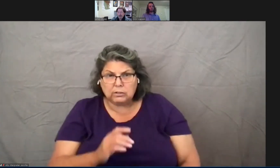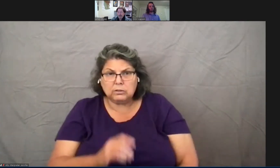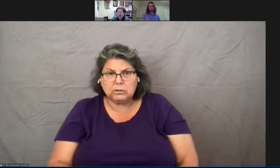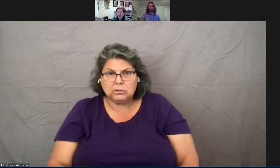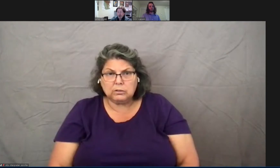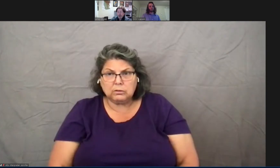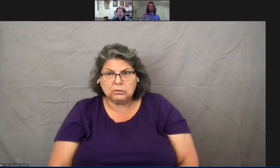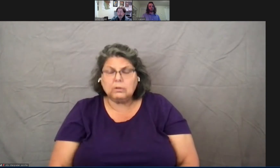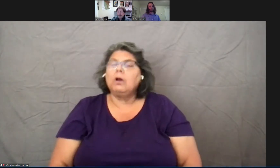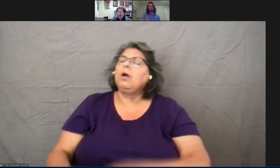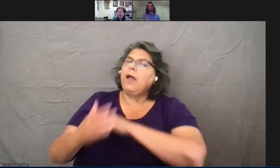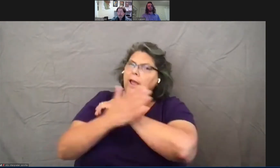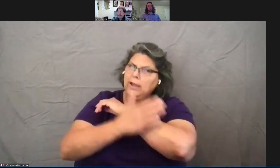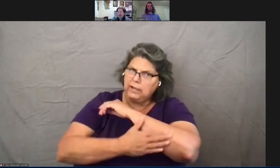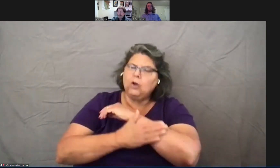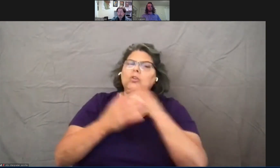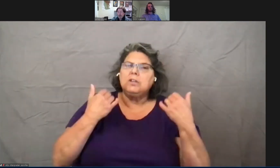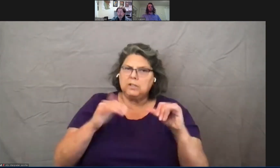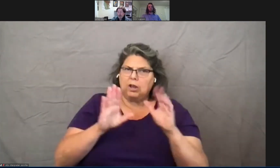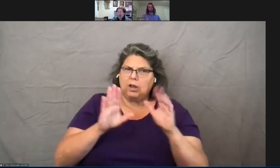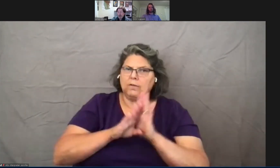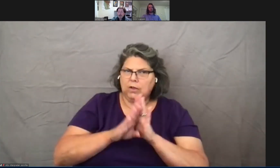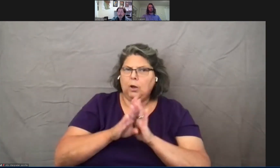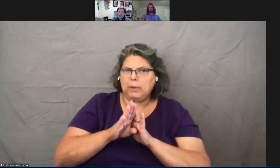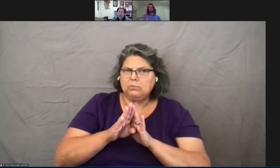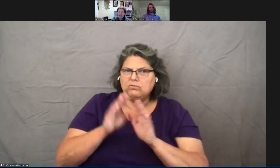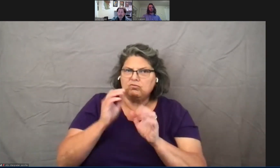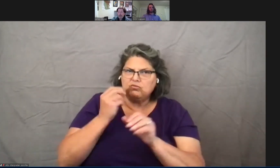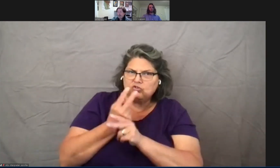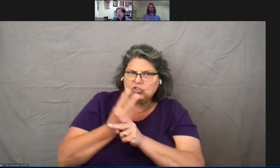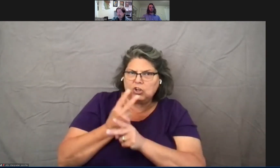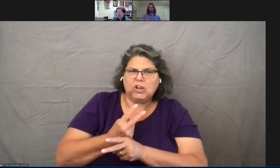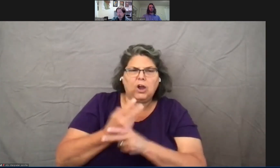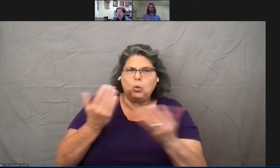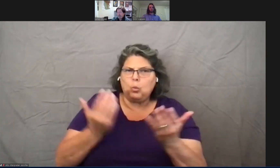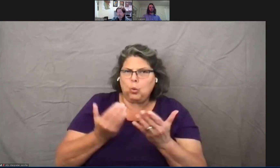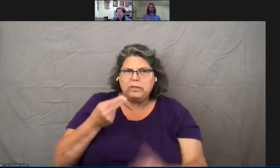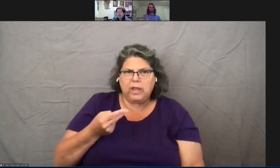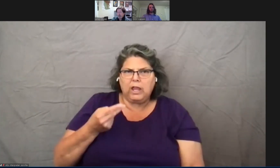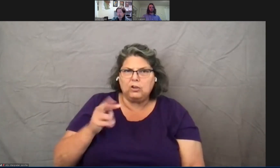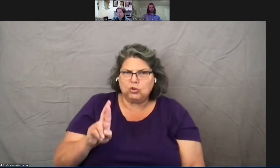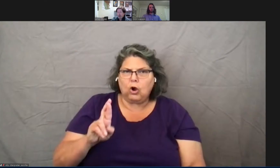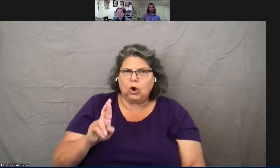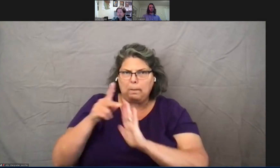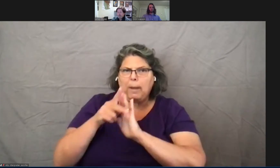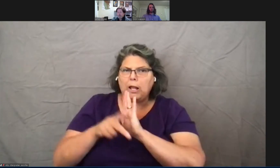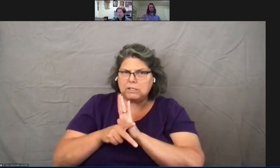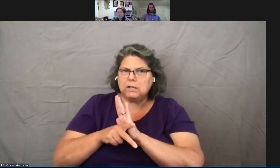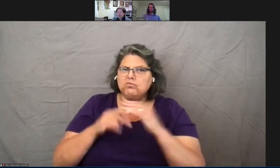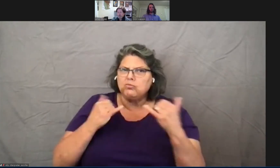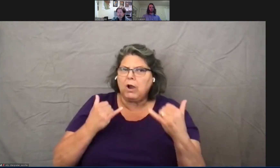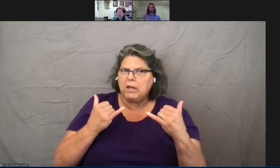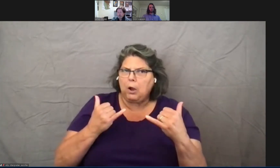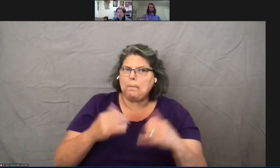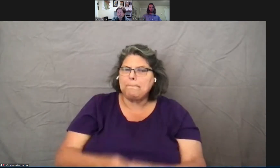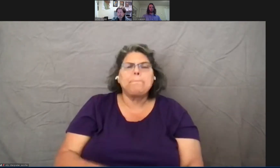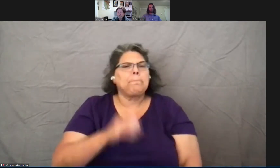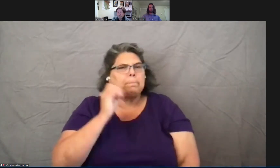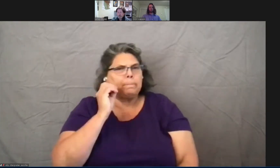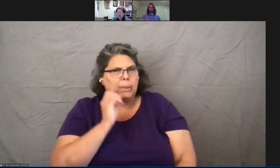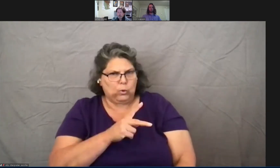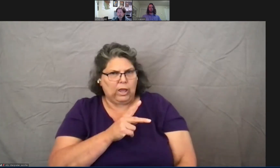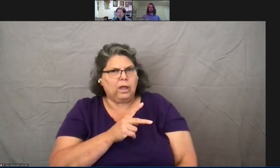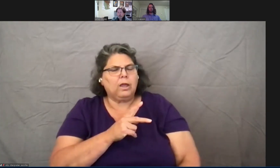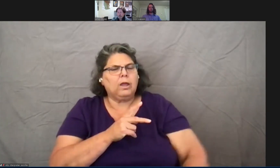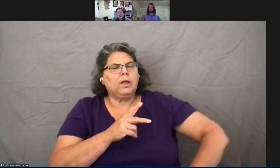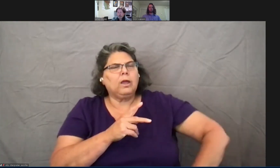The county is working on that HR policy as we speak. Yeah. Okay, and